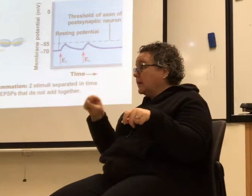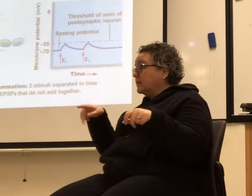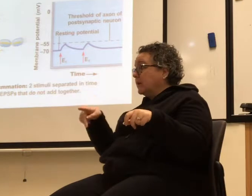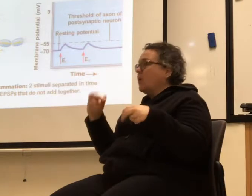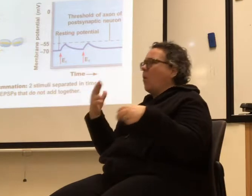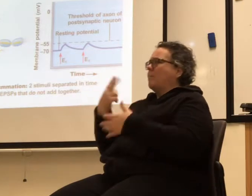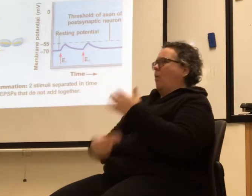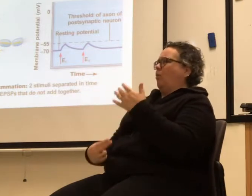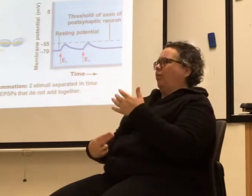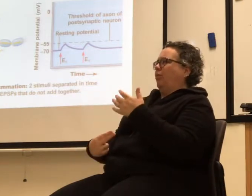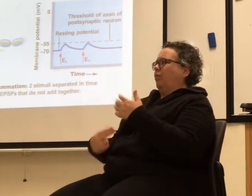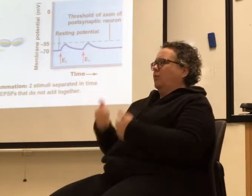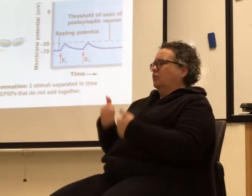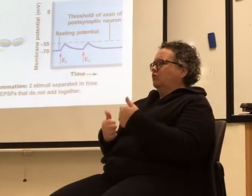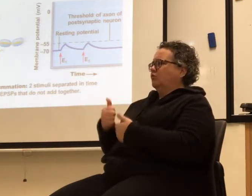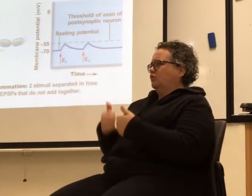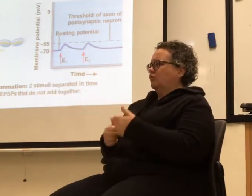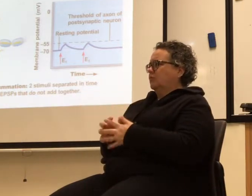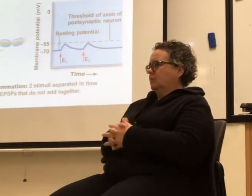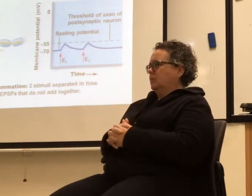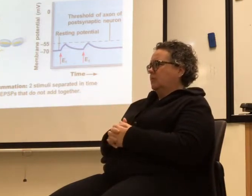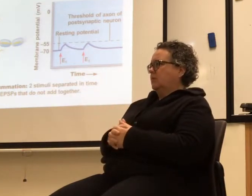Lastly,